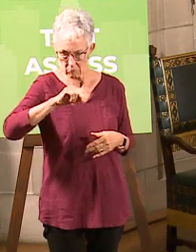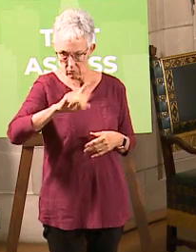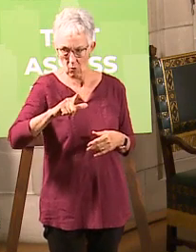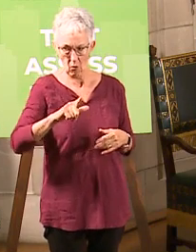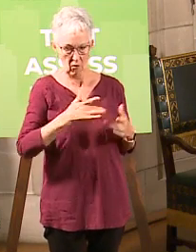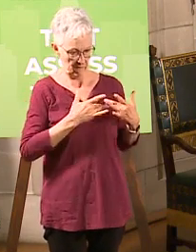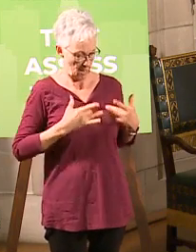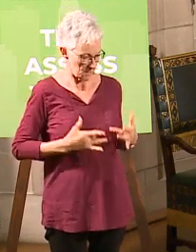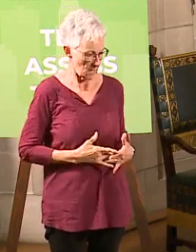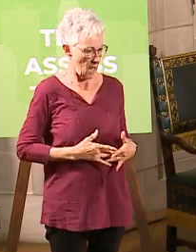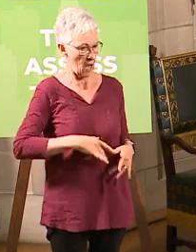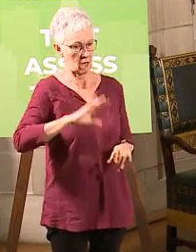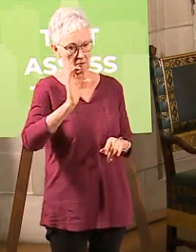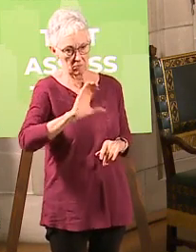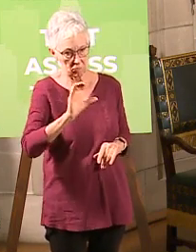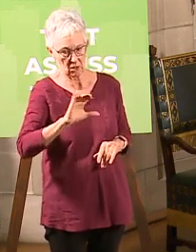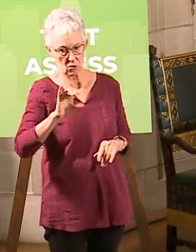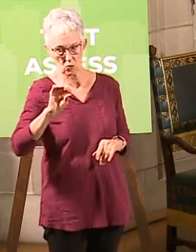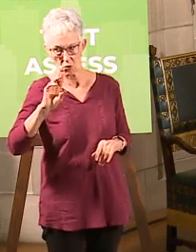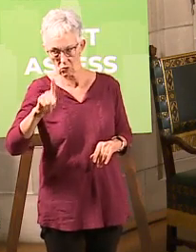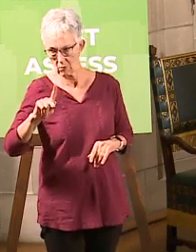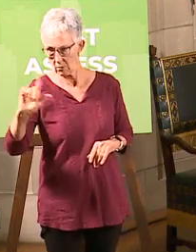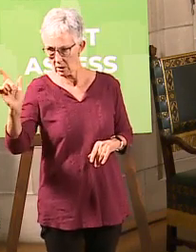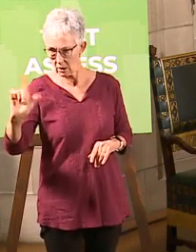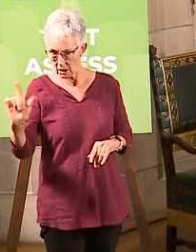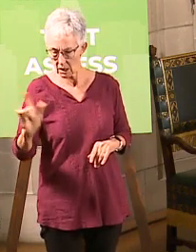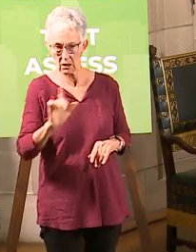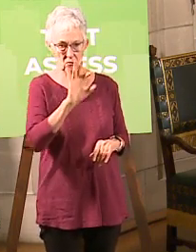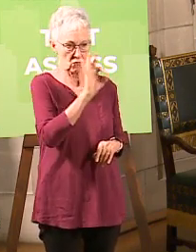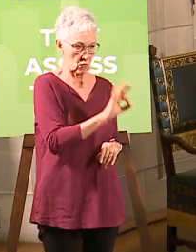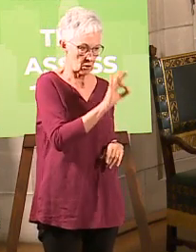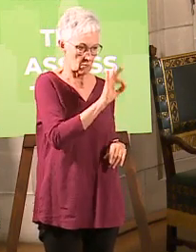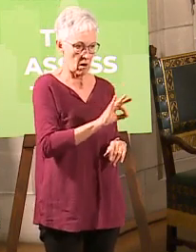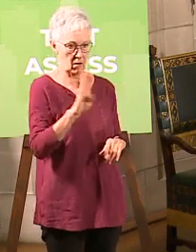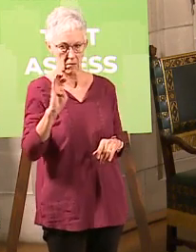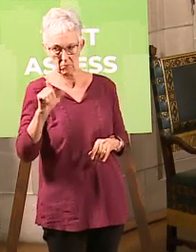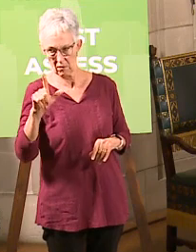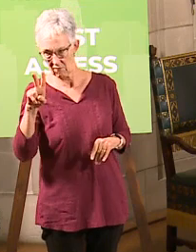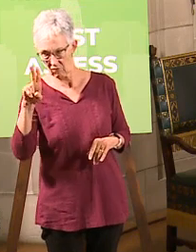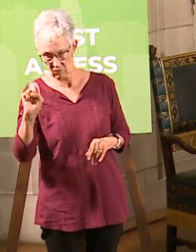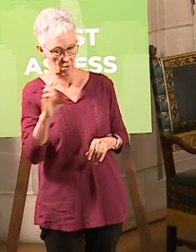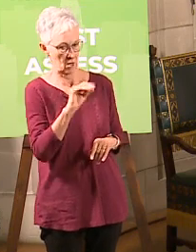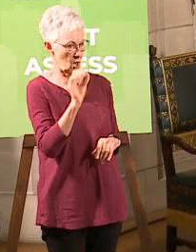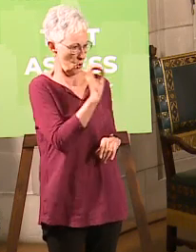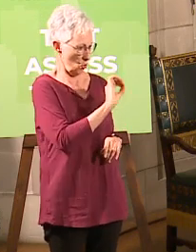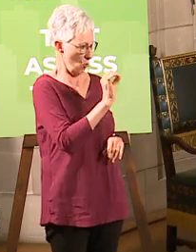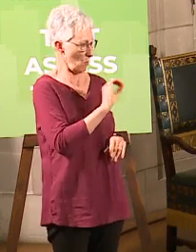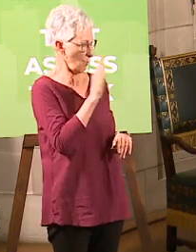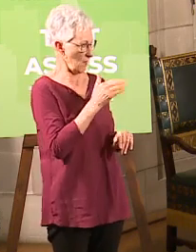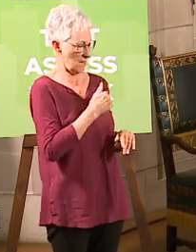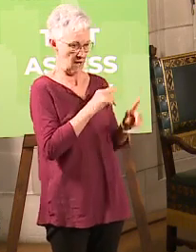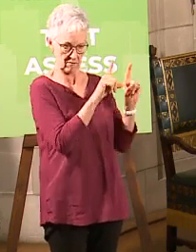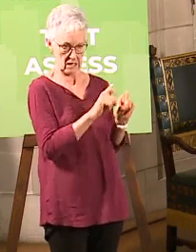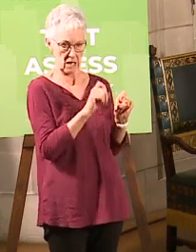even with the increased cases, the hospital system has remained stable in Douglas County, where we've been keeping our eye on.